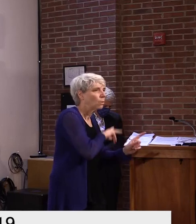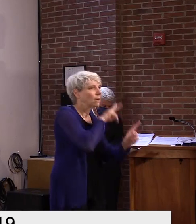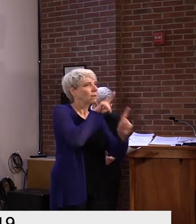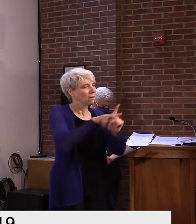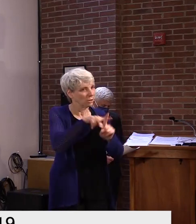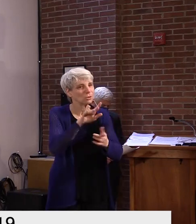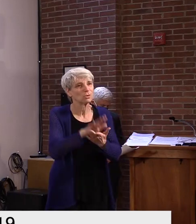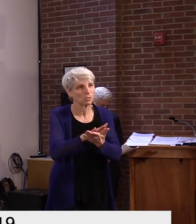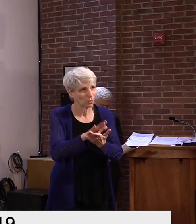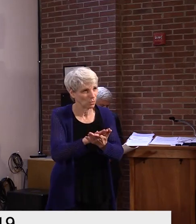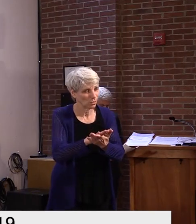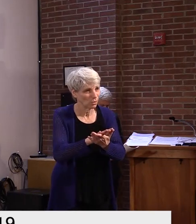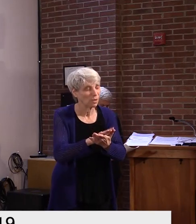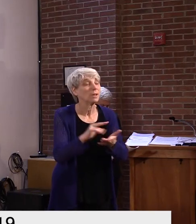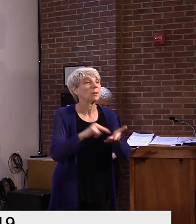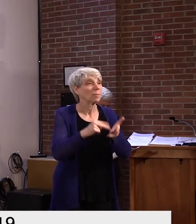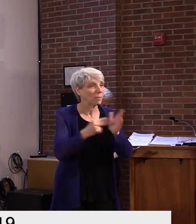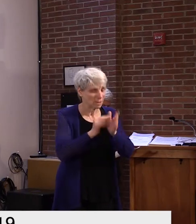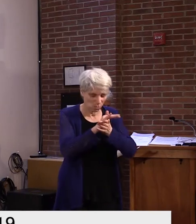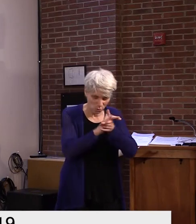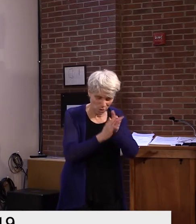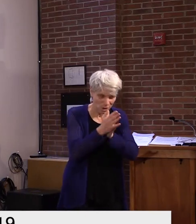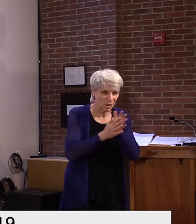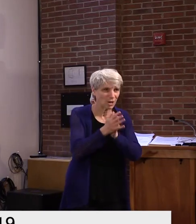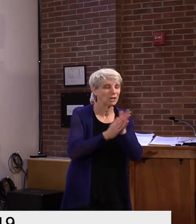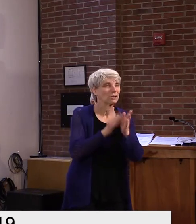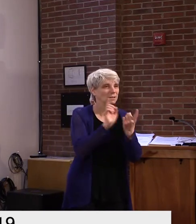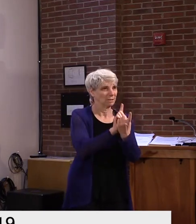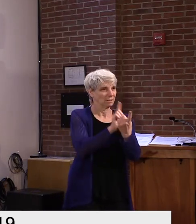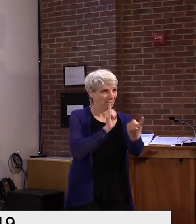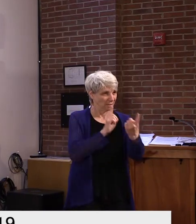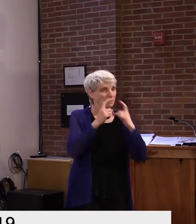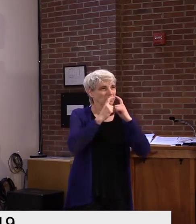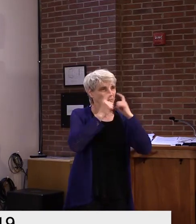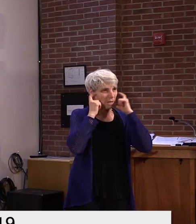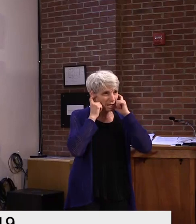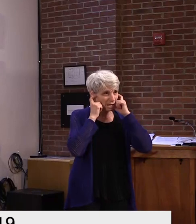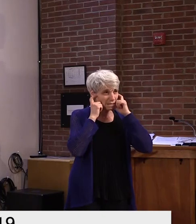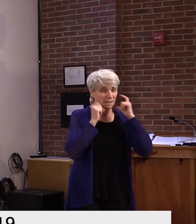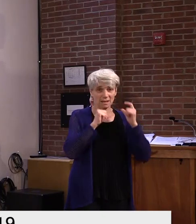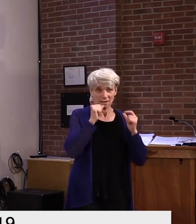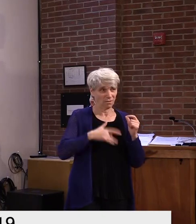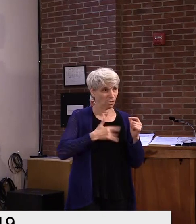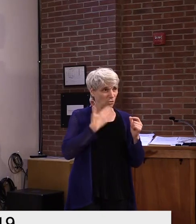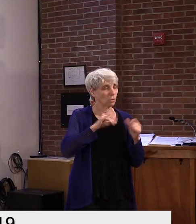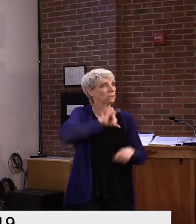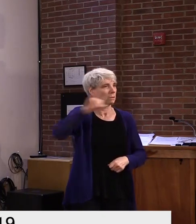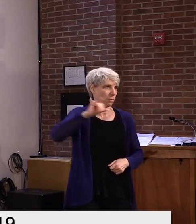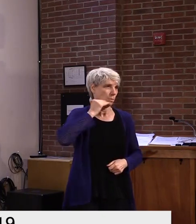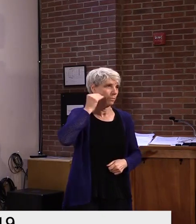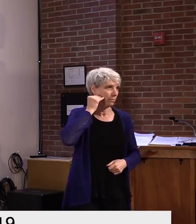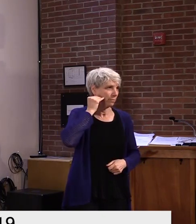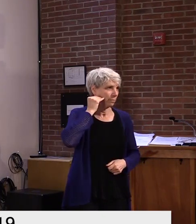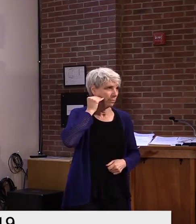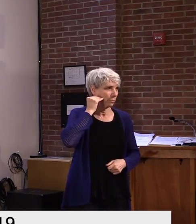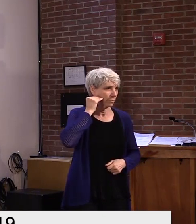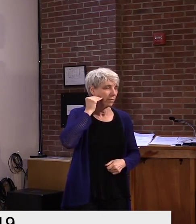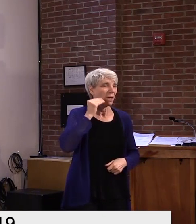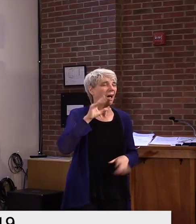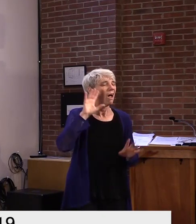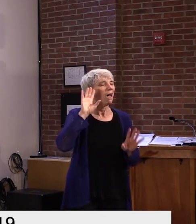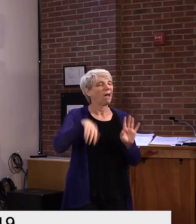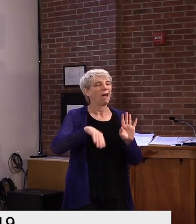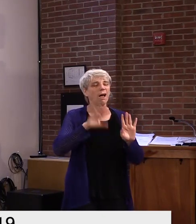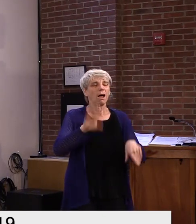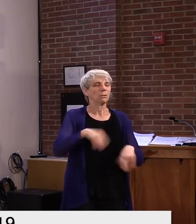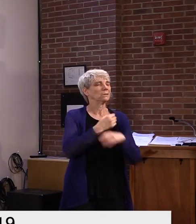distancing, frequent hand washing, and staying home and away from others when you're not feeling well. We can't afford to let down our guard